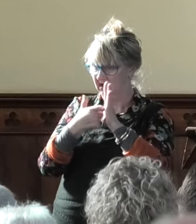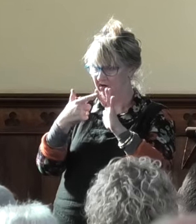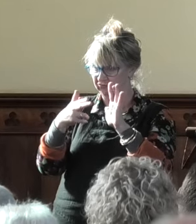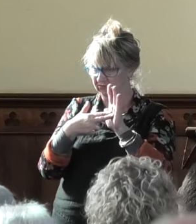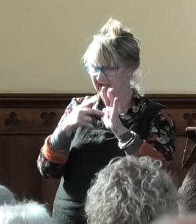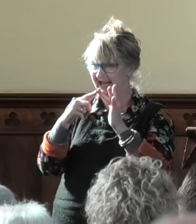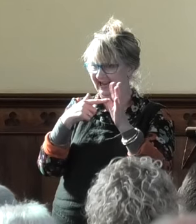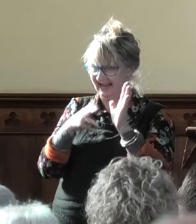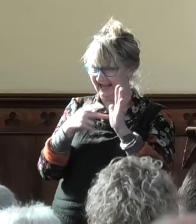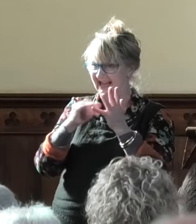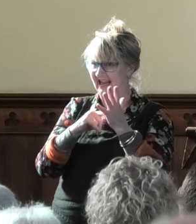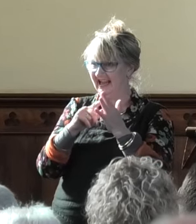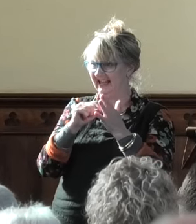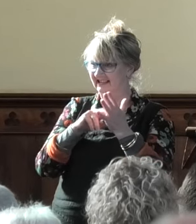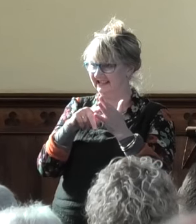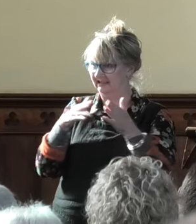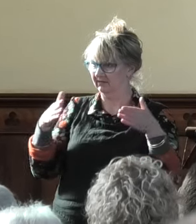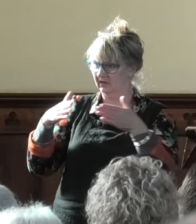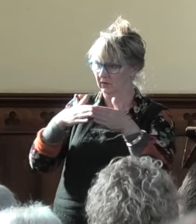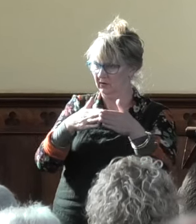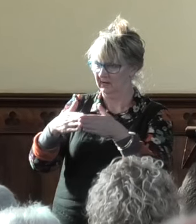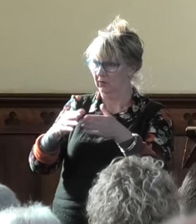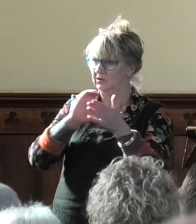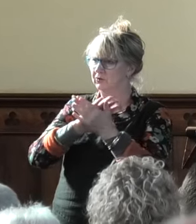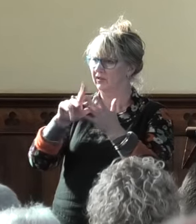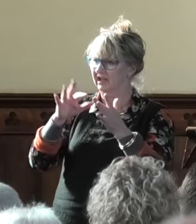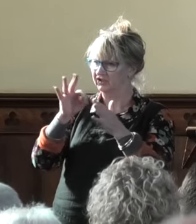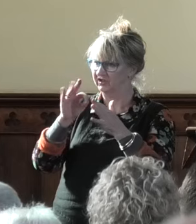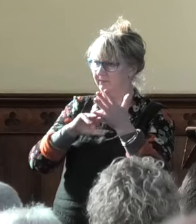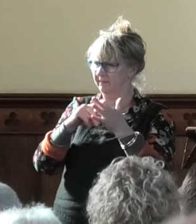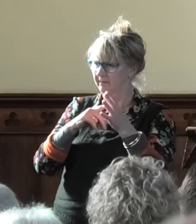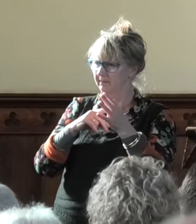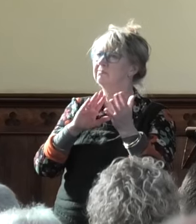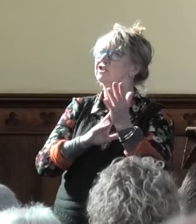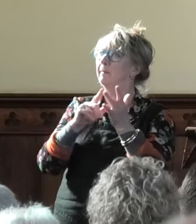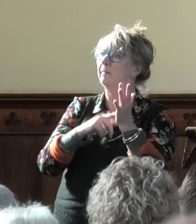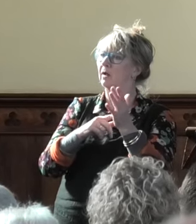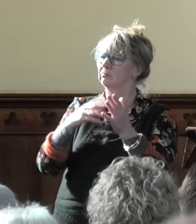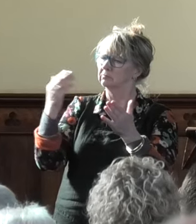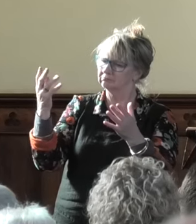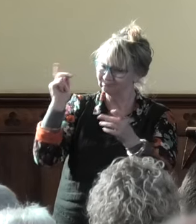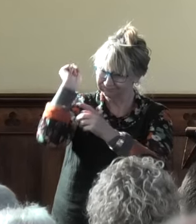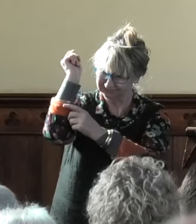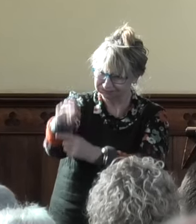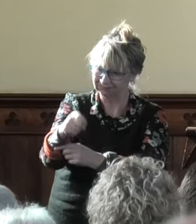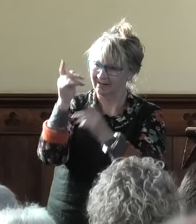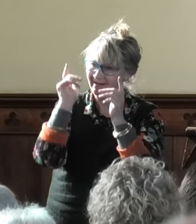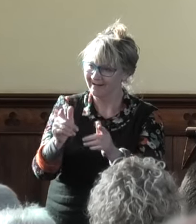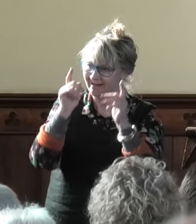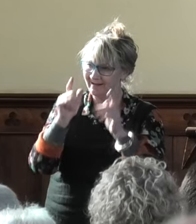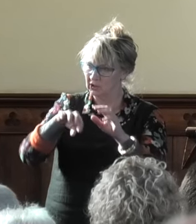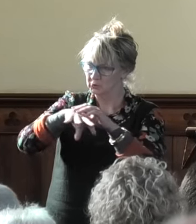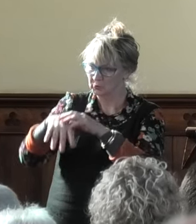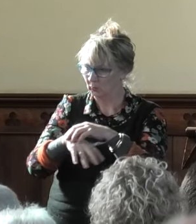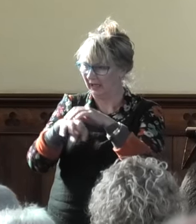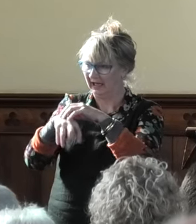Stephen joined Ben out in the boat and went out to the chip mill where they caught heaps of squid. Ben was trying to keep the boat clean,